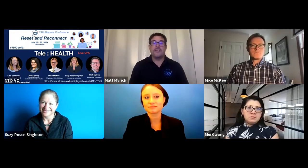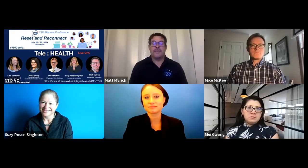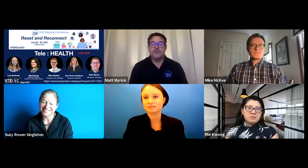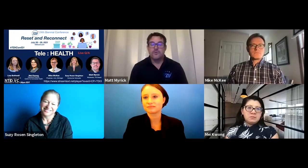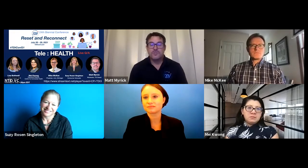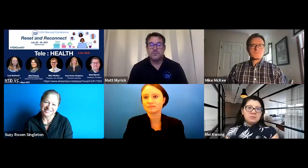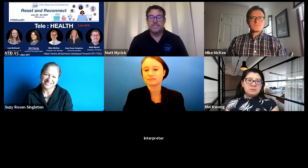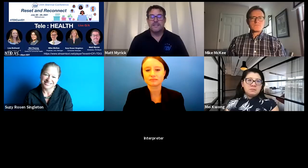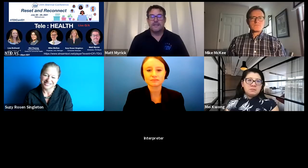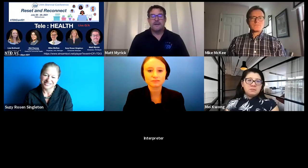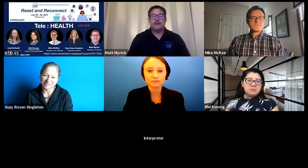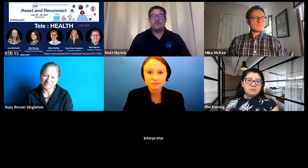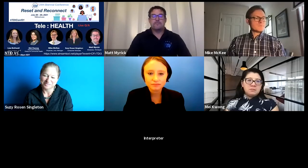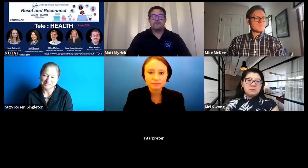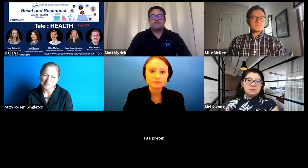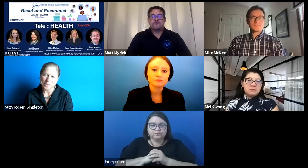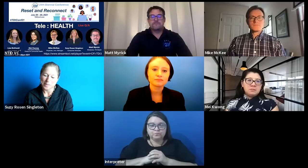Yeah, thank you, Suzy.